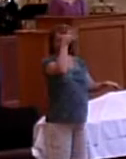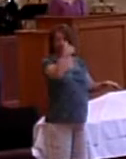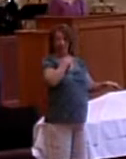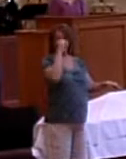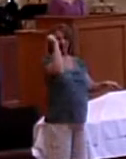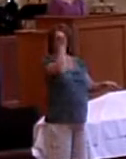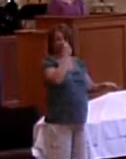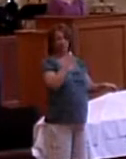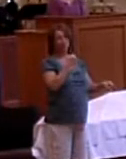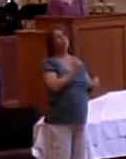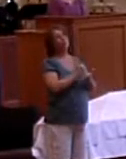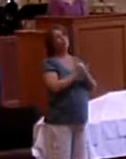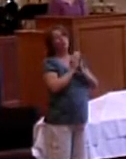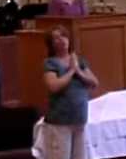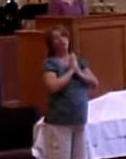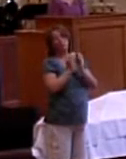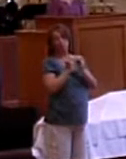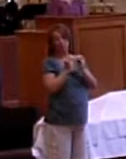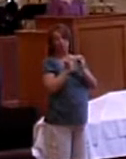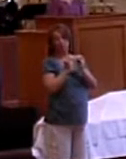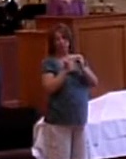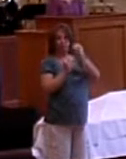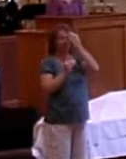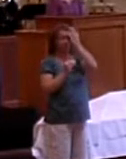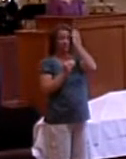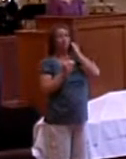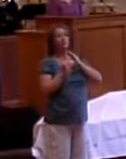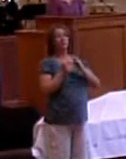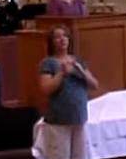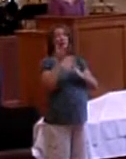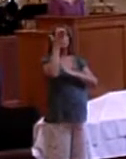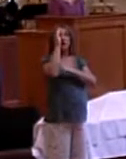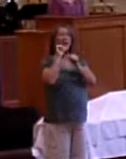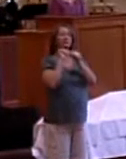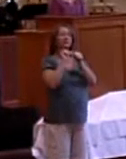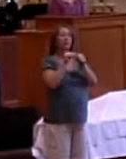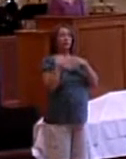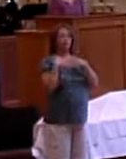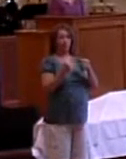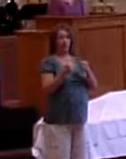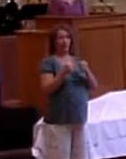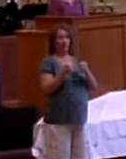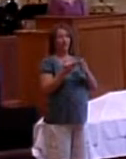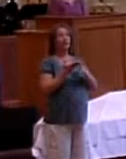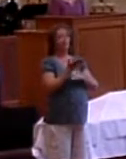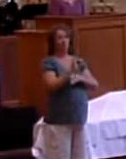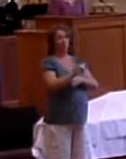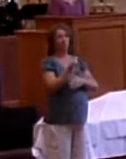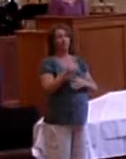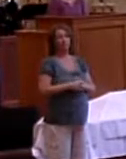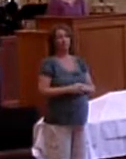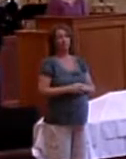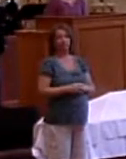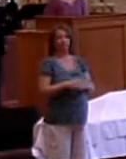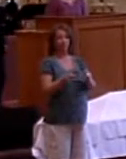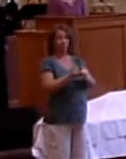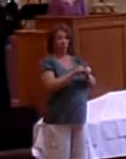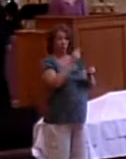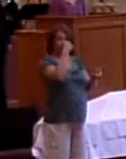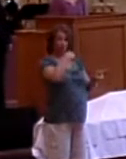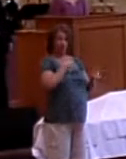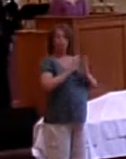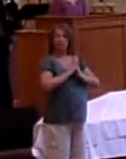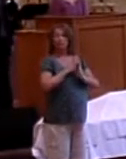just give some extra prayers to them for God to continue his strength and get them through this. And also for me,